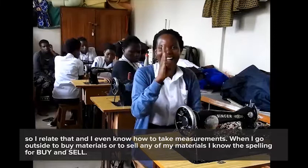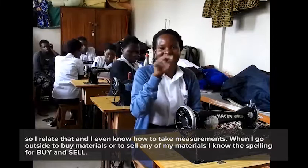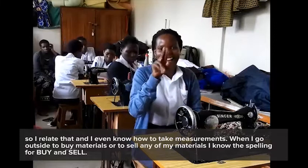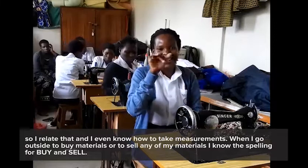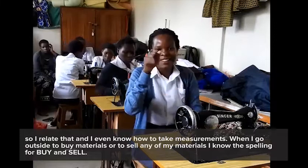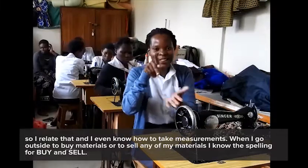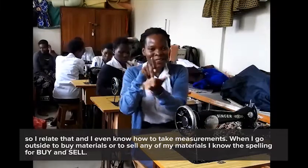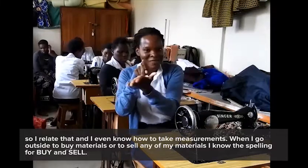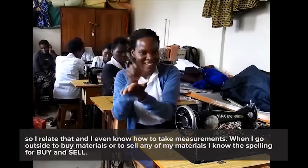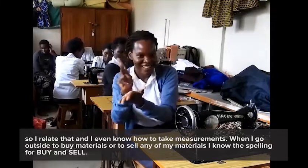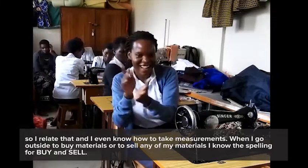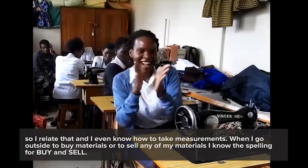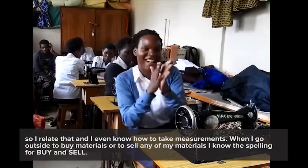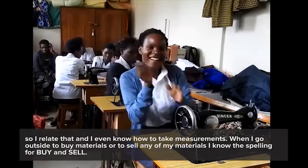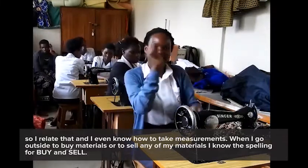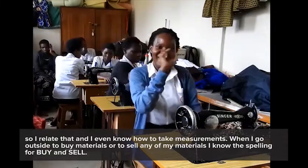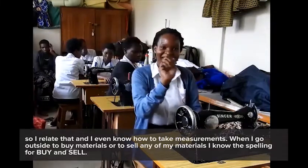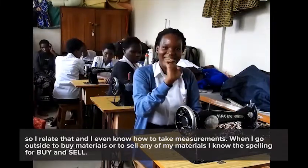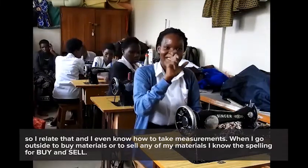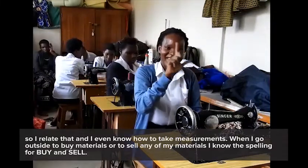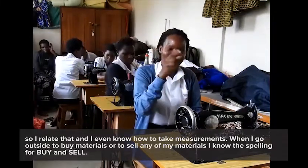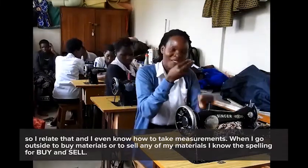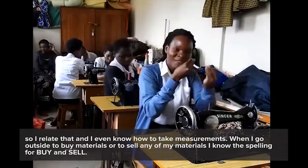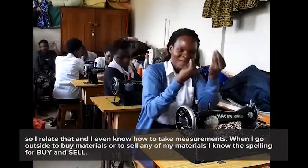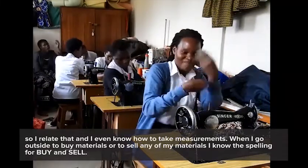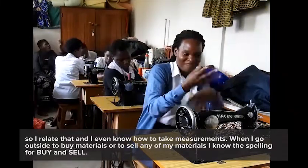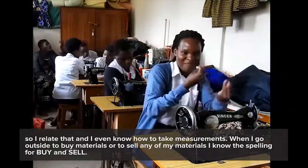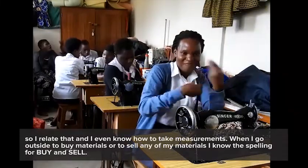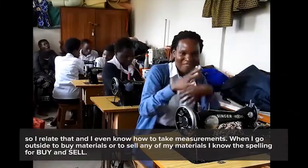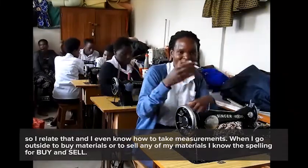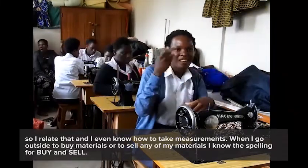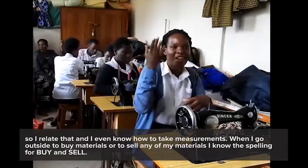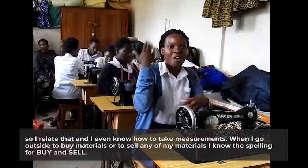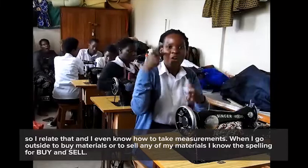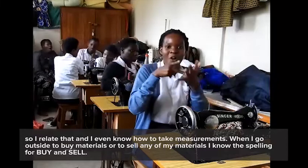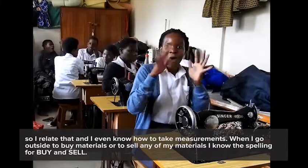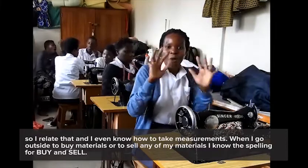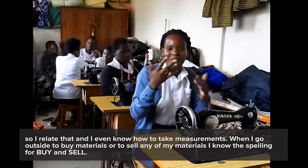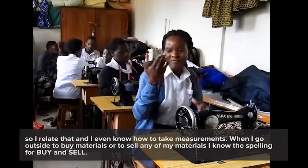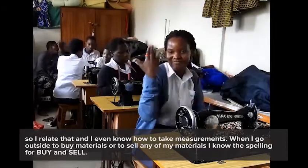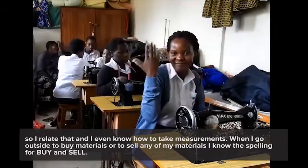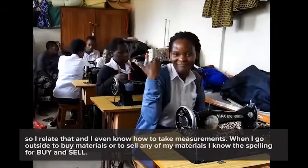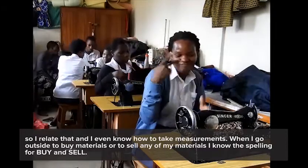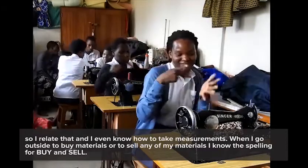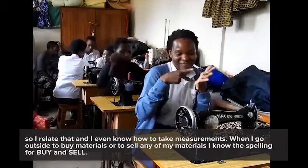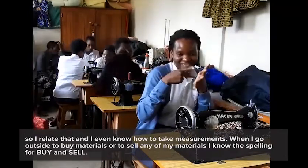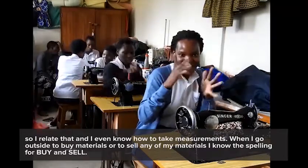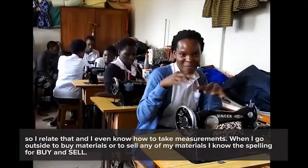know the spelling for buy, B-U-Y, and sell is S-E-L-L. I